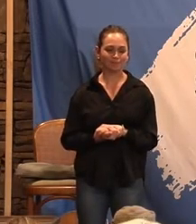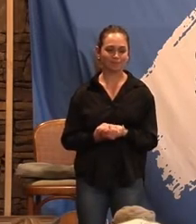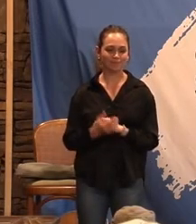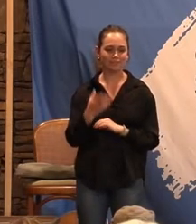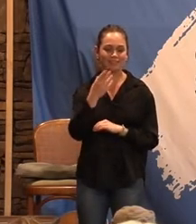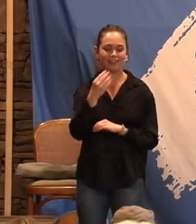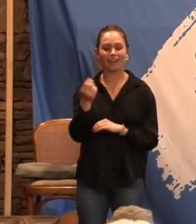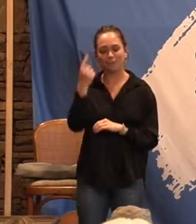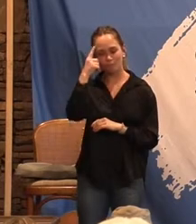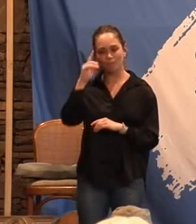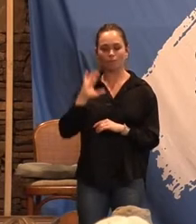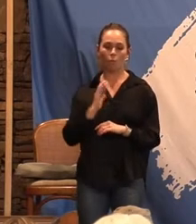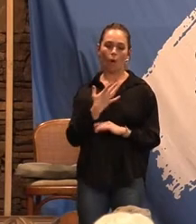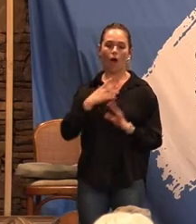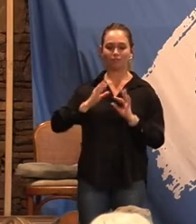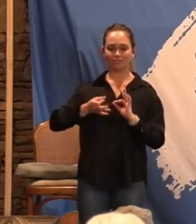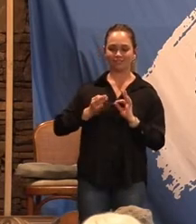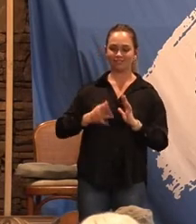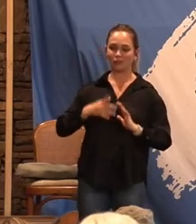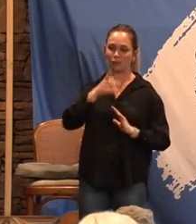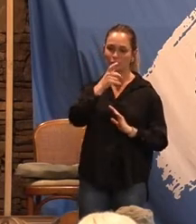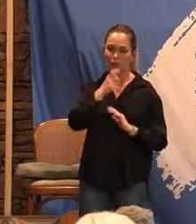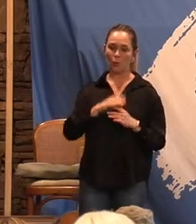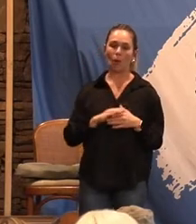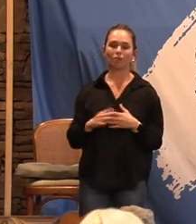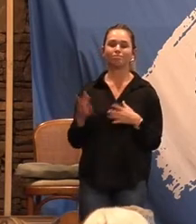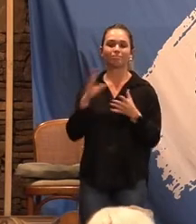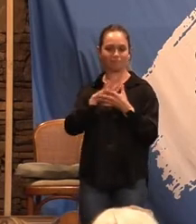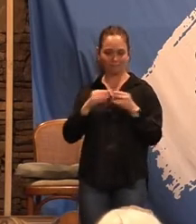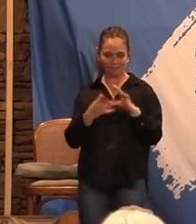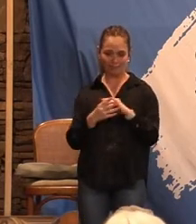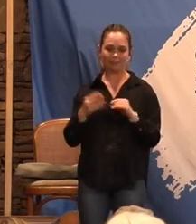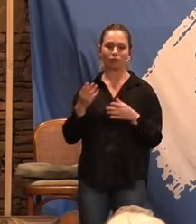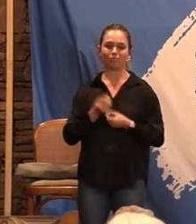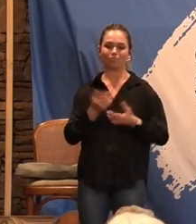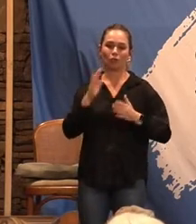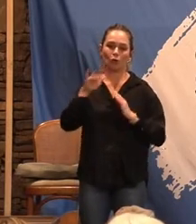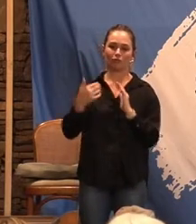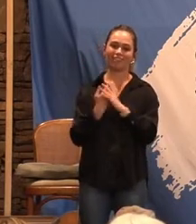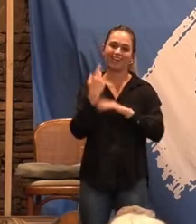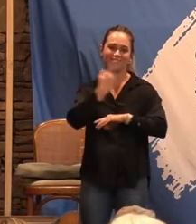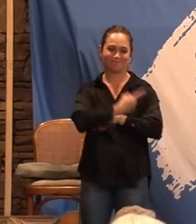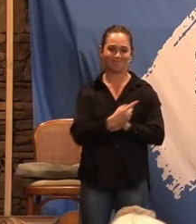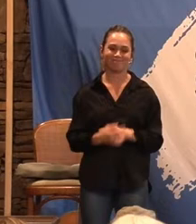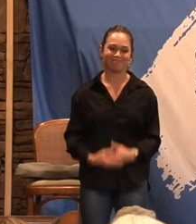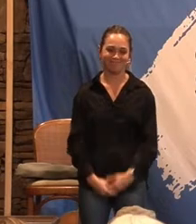And for our interpreter, who has been telling stories all day.